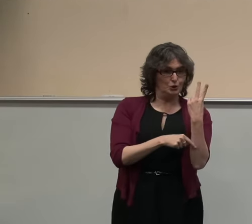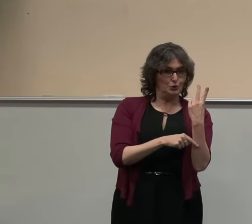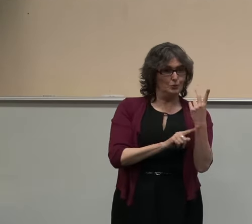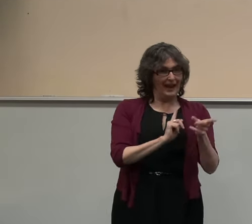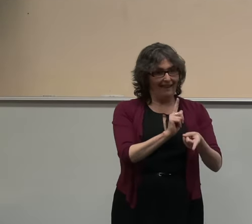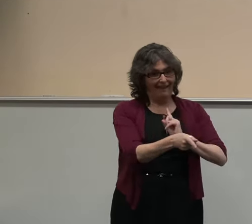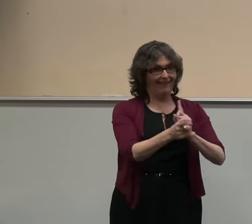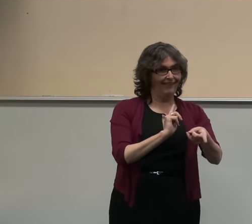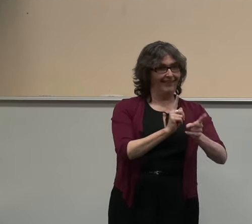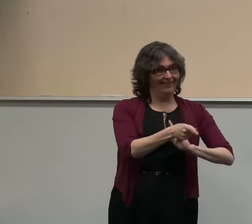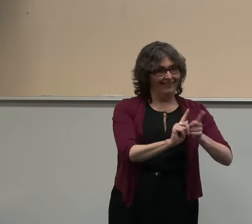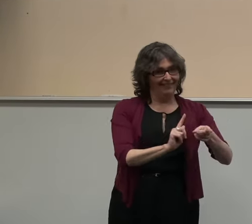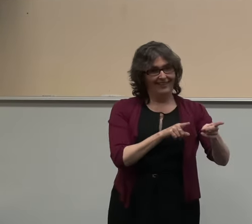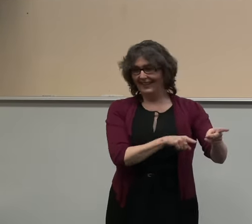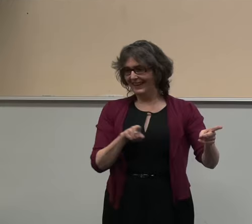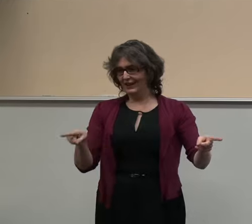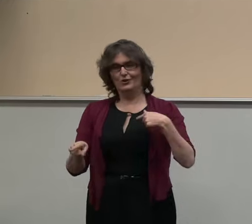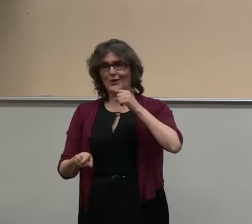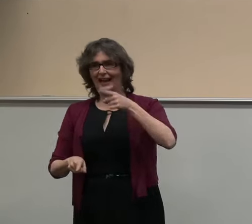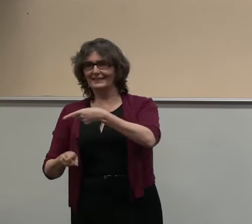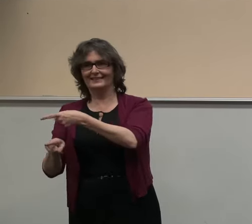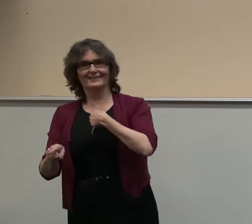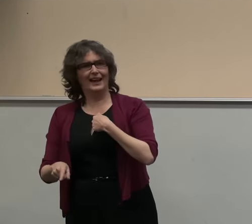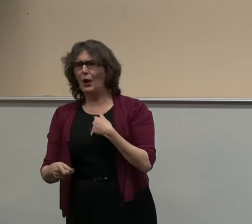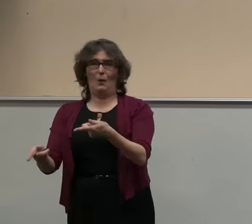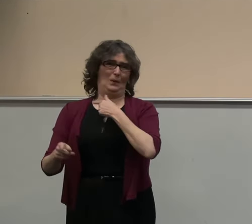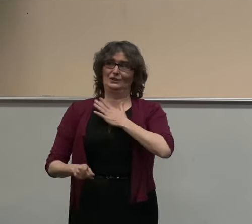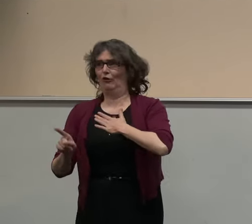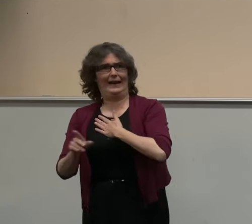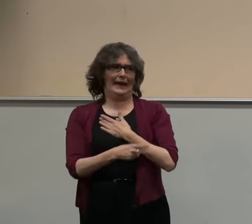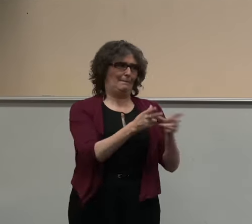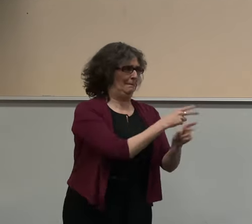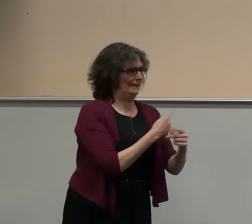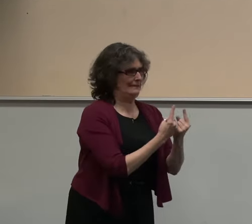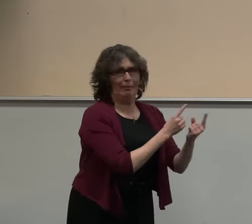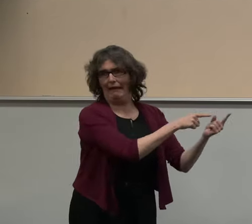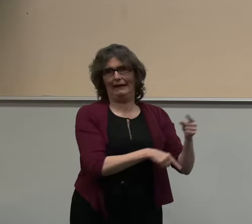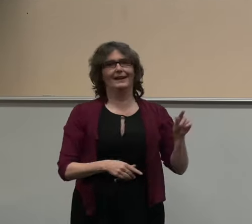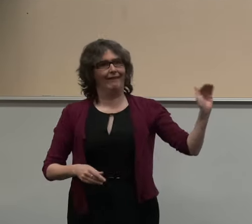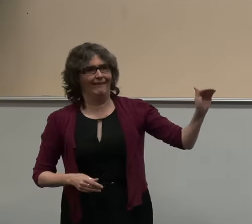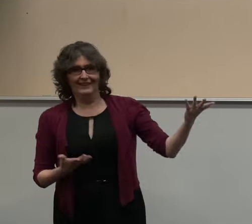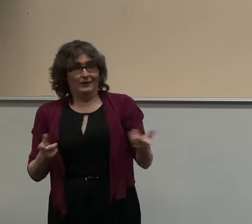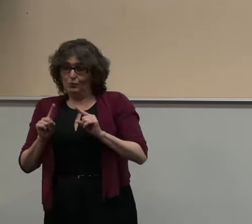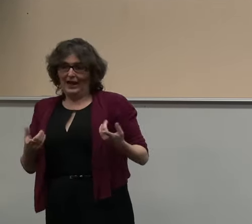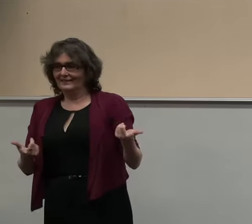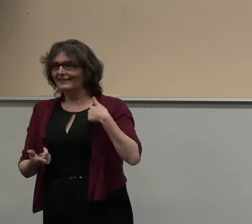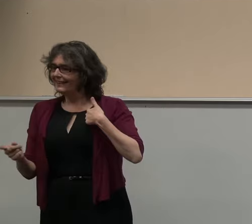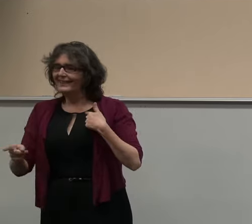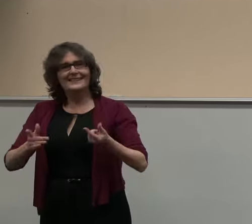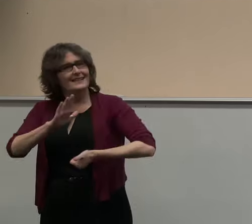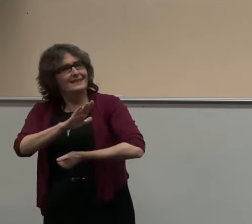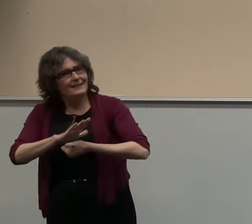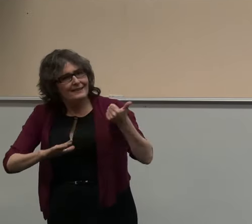on, I missed that, do that again. So it sits somewhere between the two, and it needs other skills. And so what